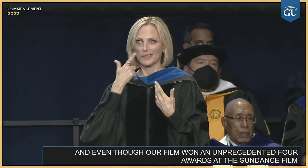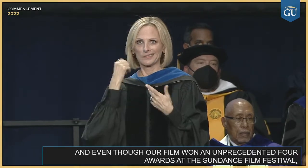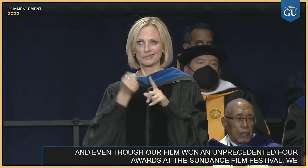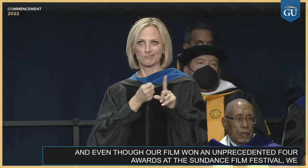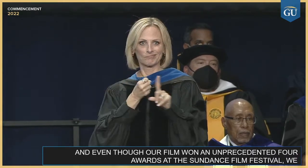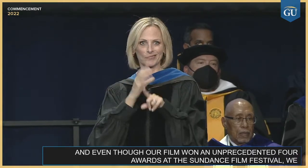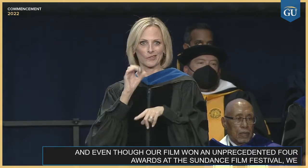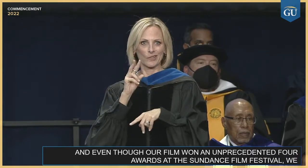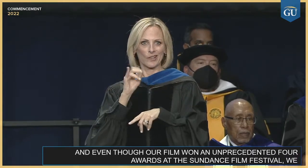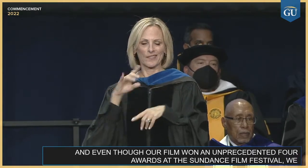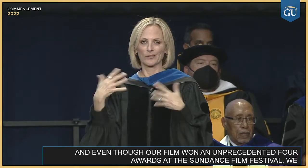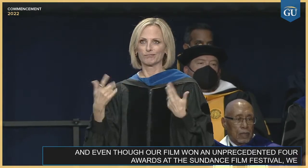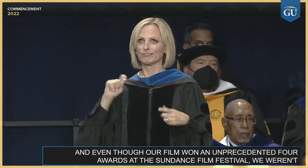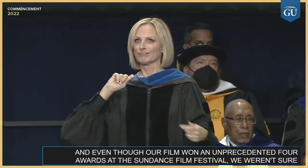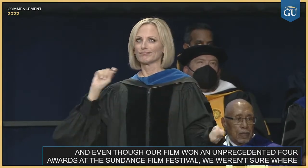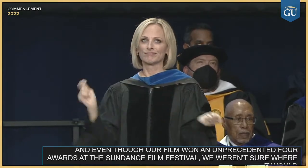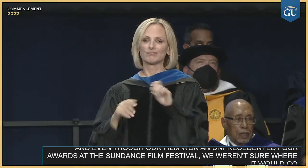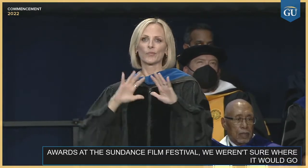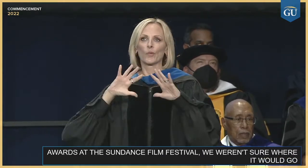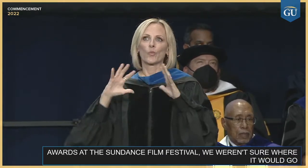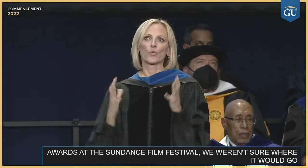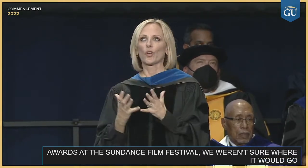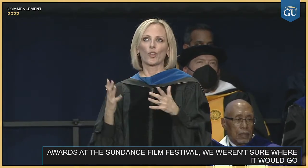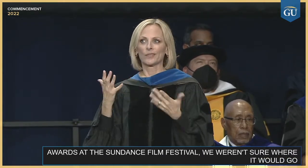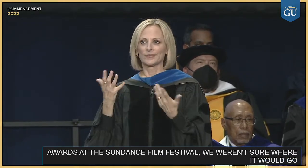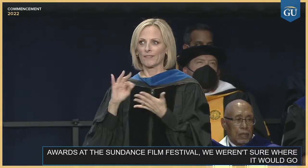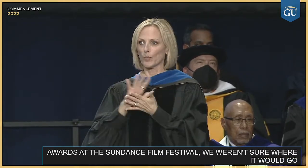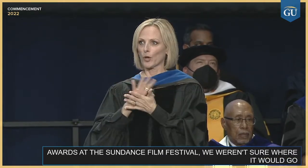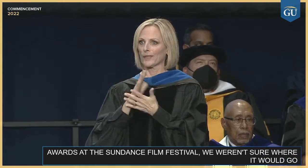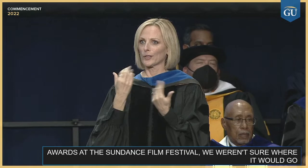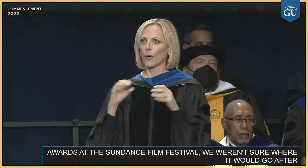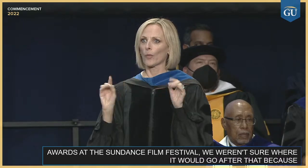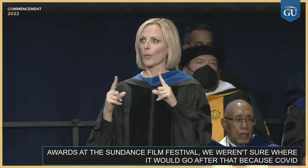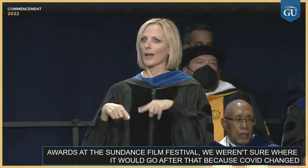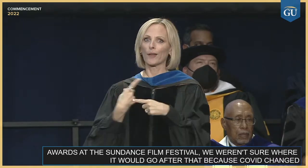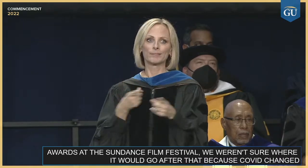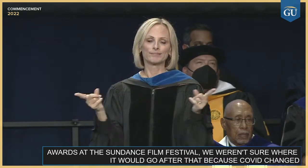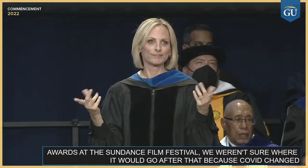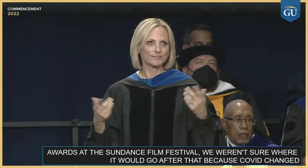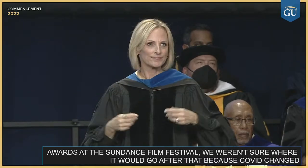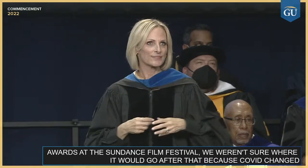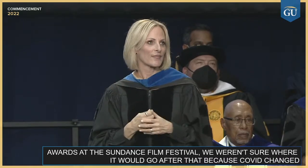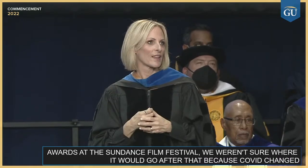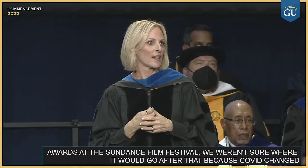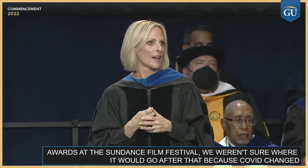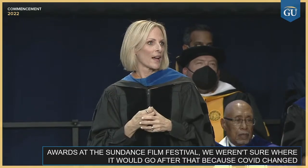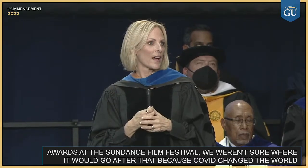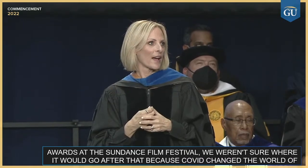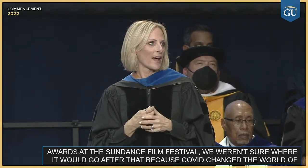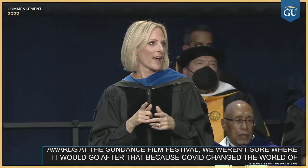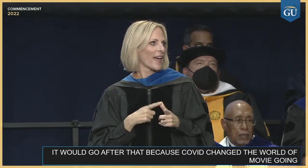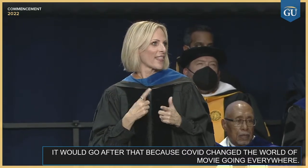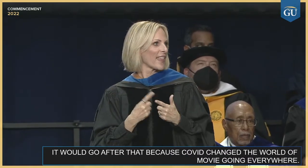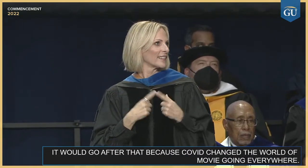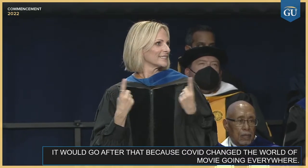after that because COVID changed the world of moviegoing everywhere.